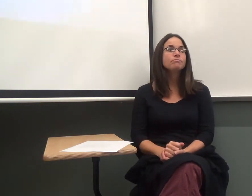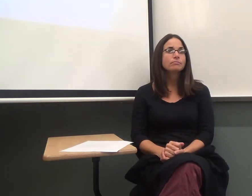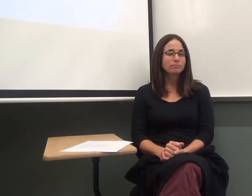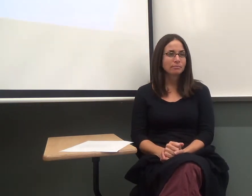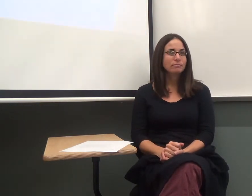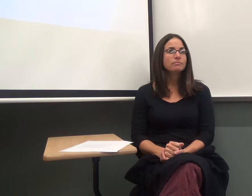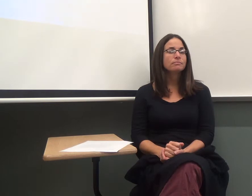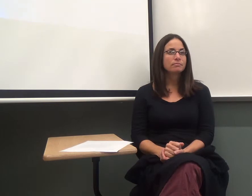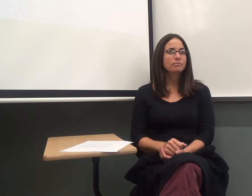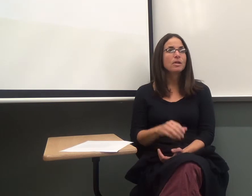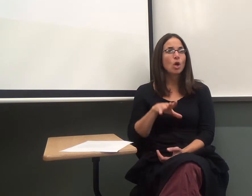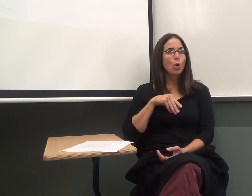No. Noun.